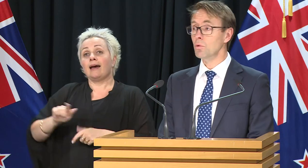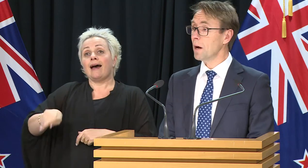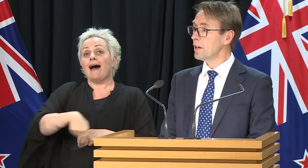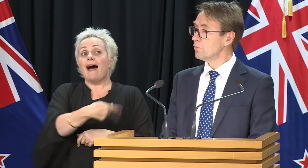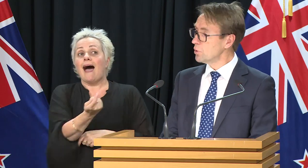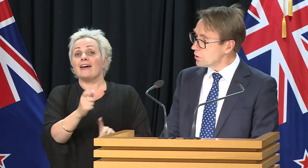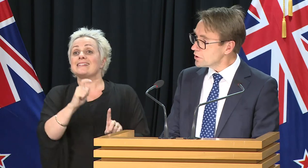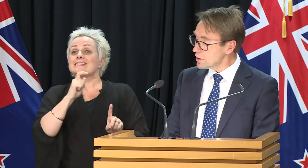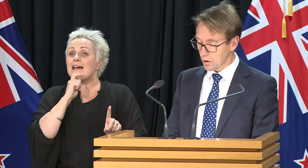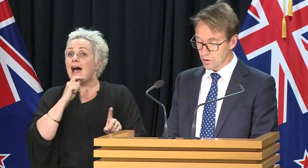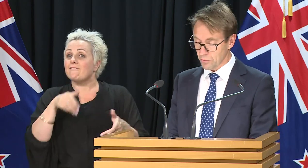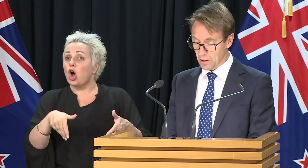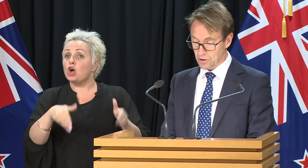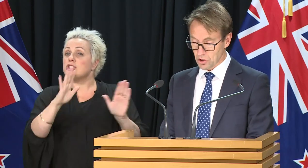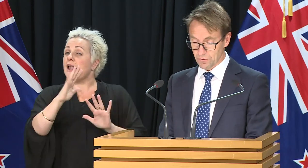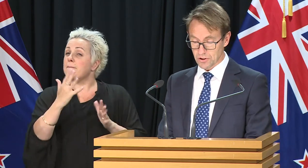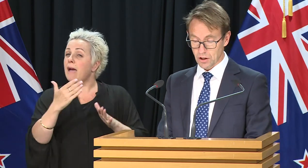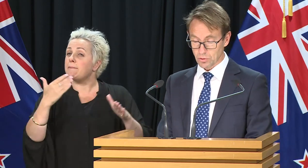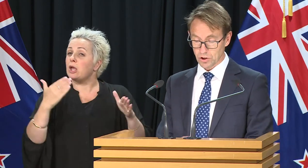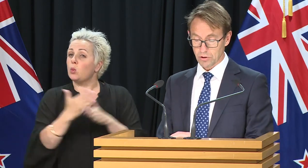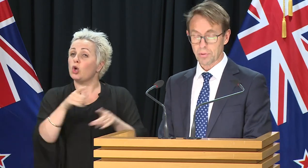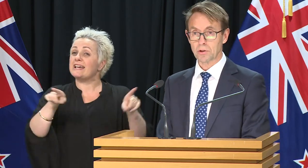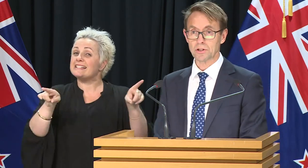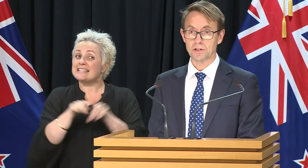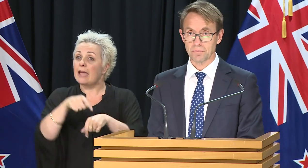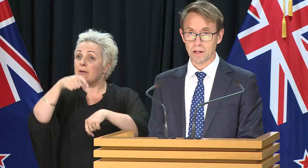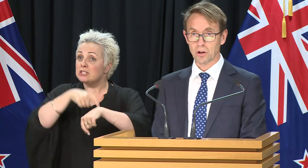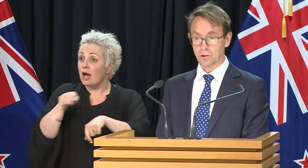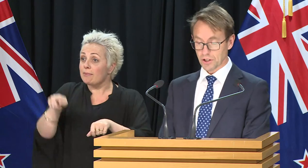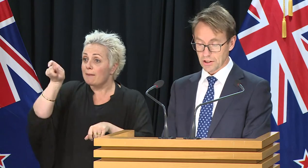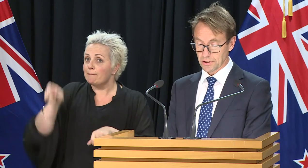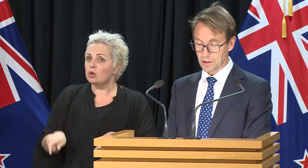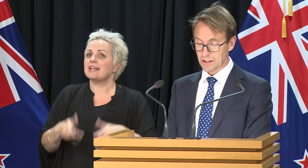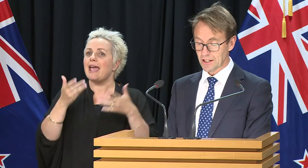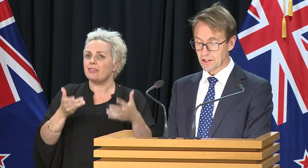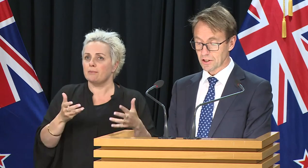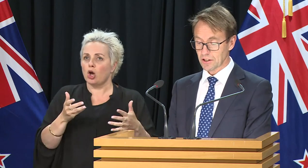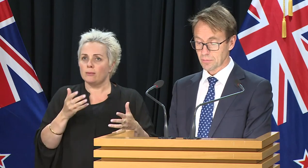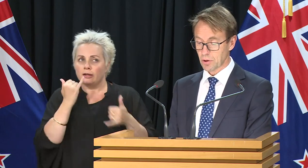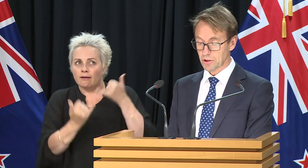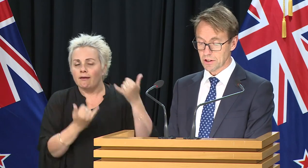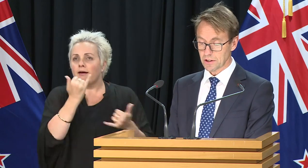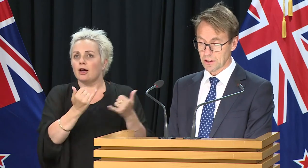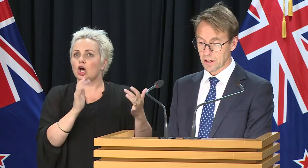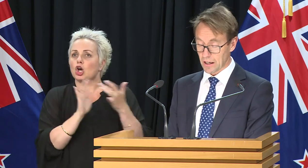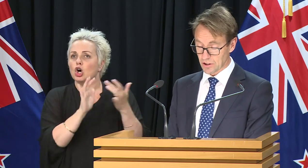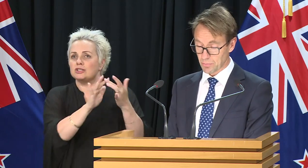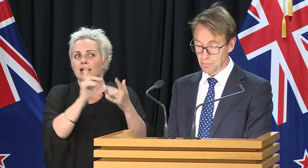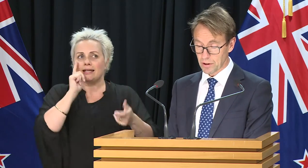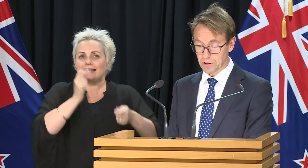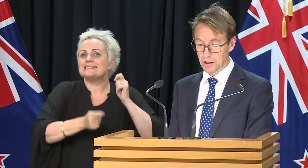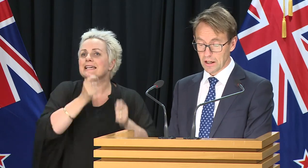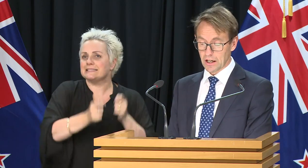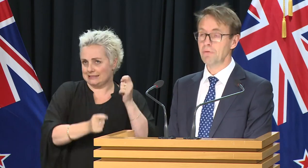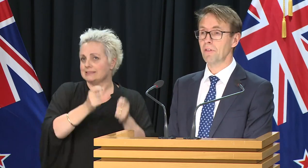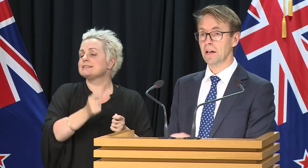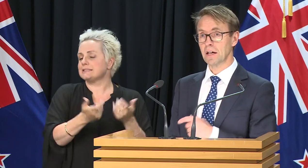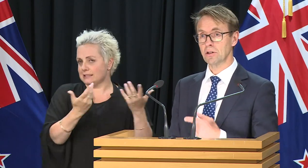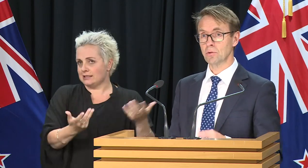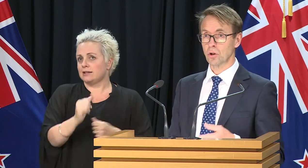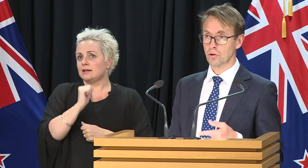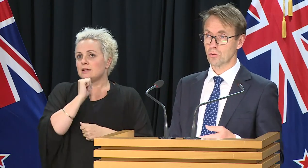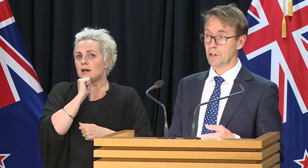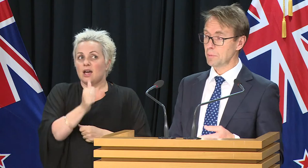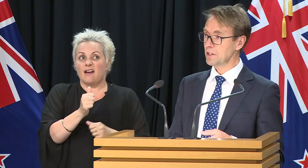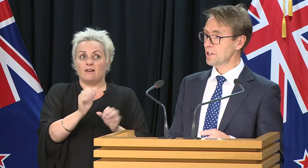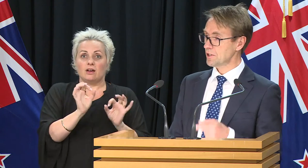facility who may have worked on the relevant shifts are also in the process of being contacted and tested as appropriate, if they had